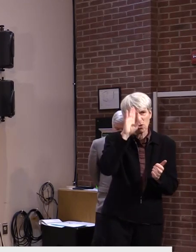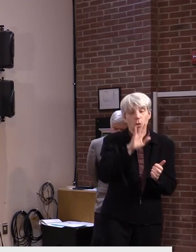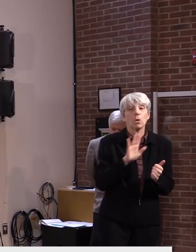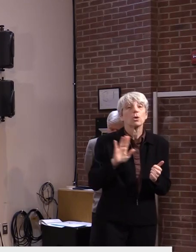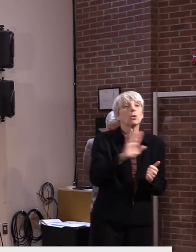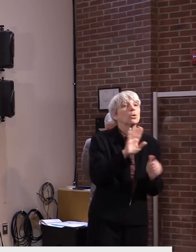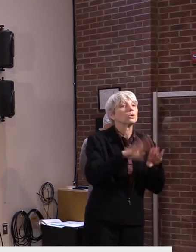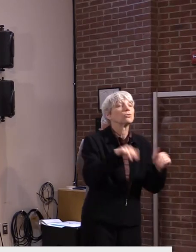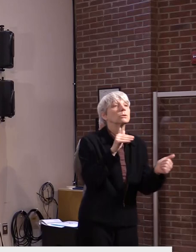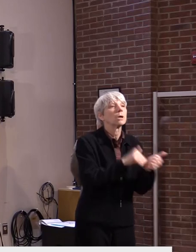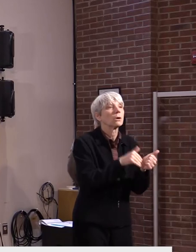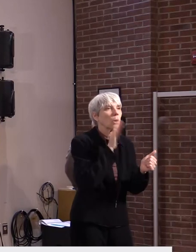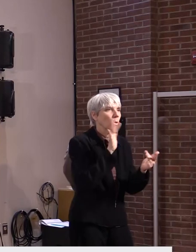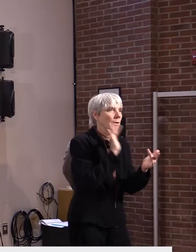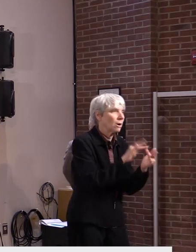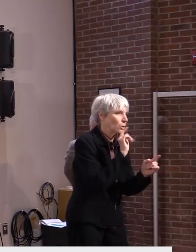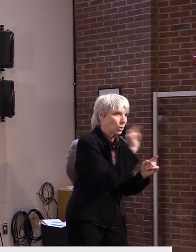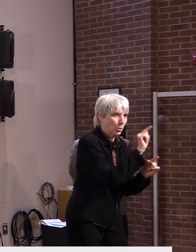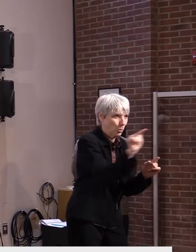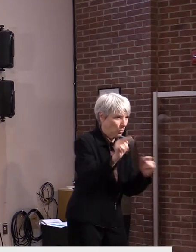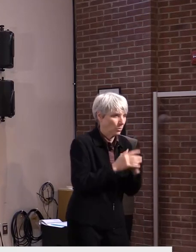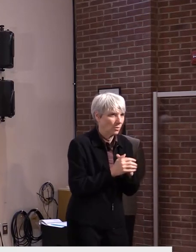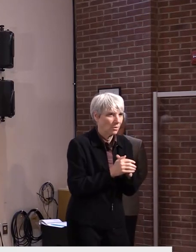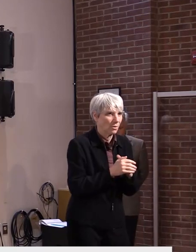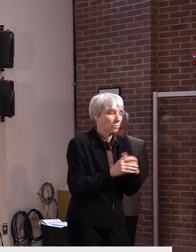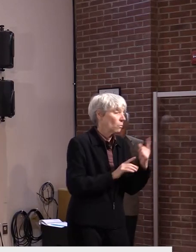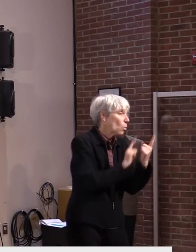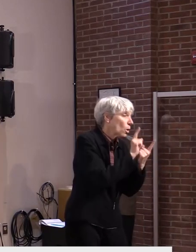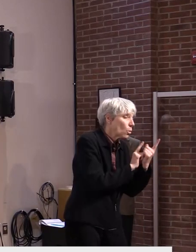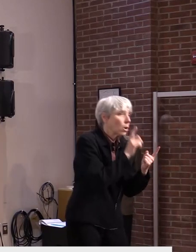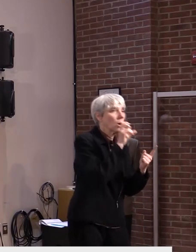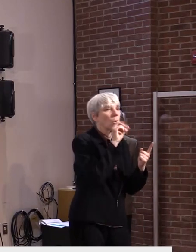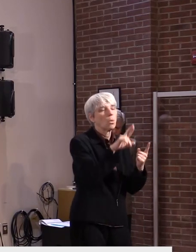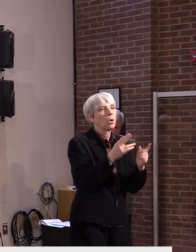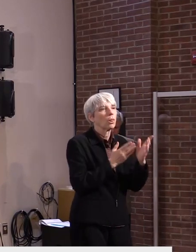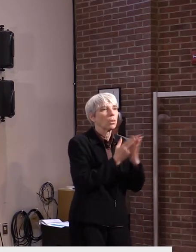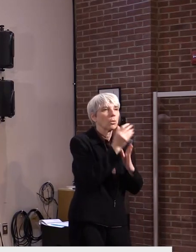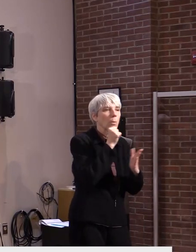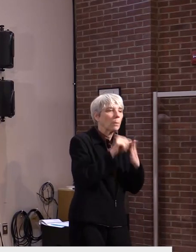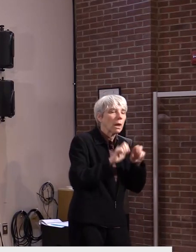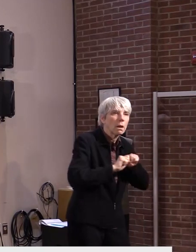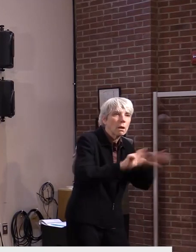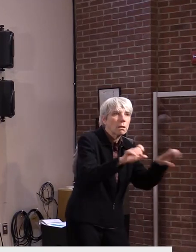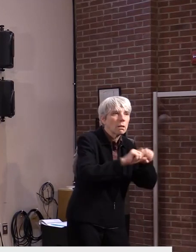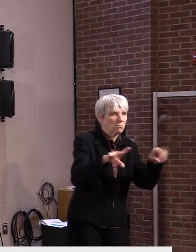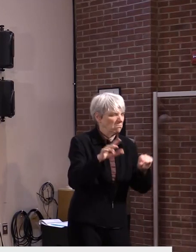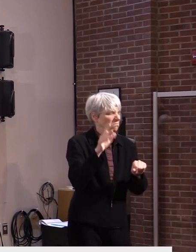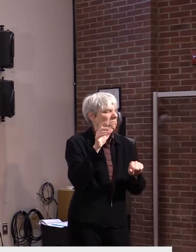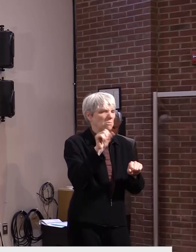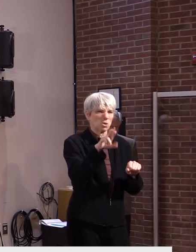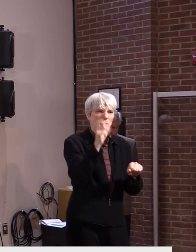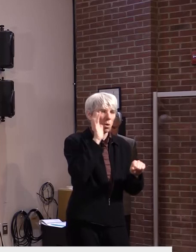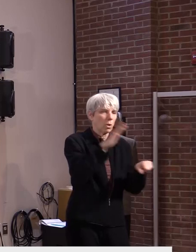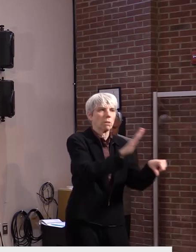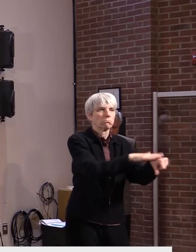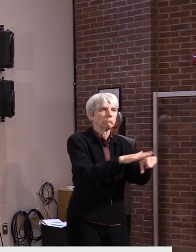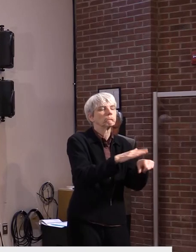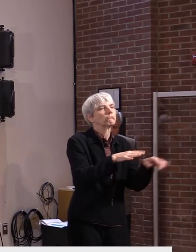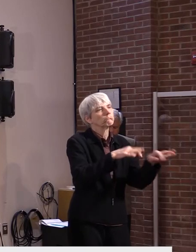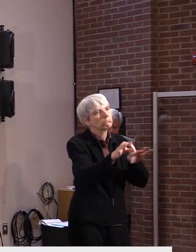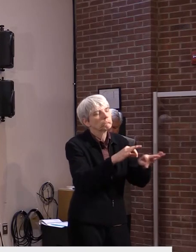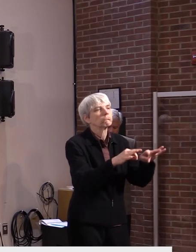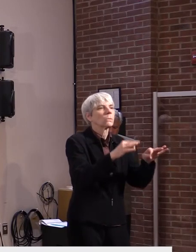you, either individually or as part of a broader informational effort. Just like for